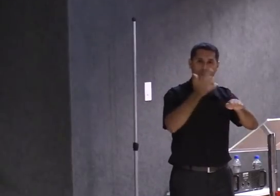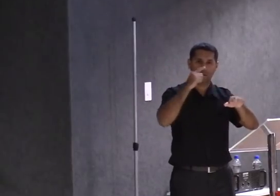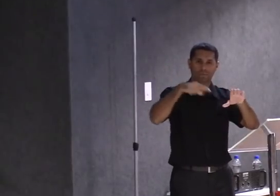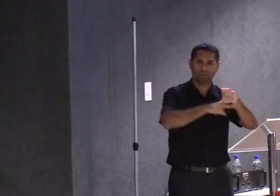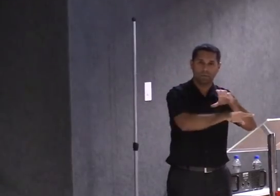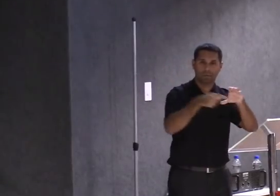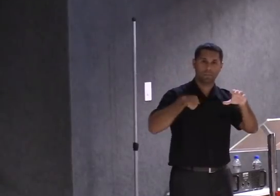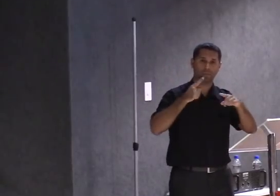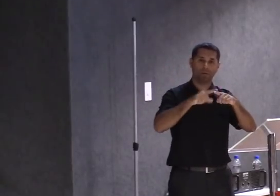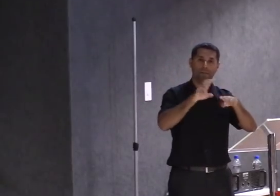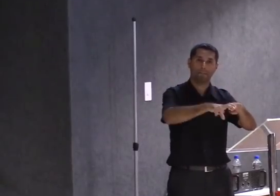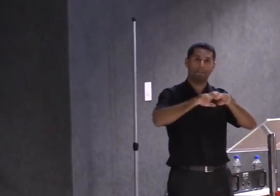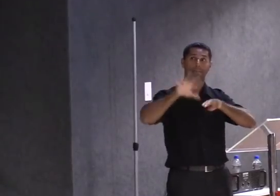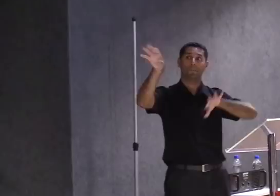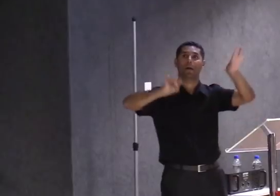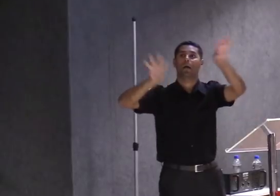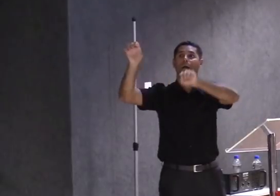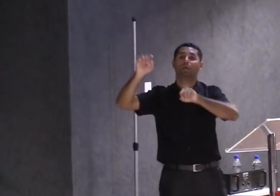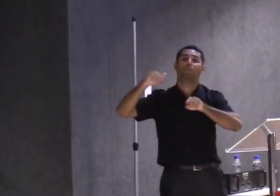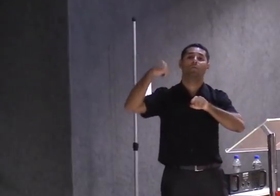problemas globais.